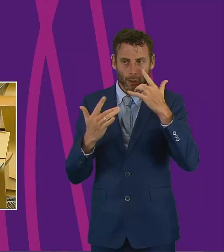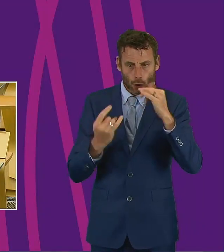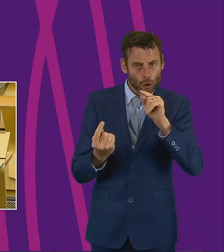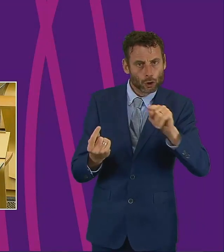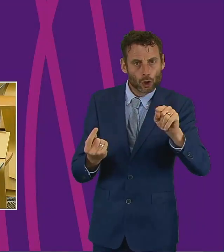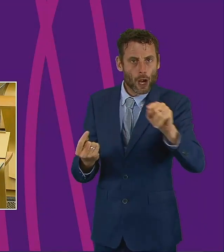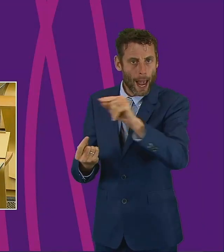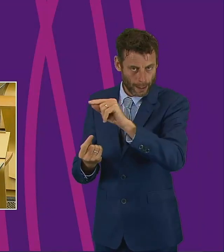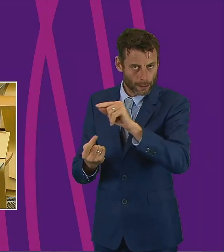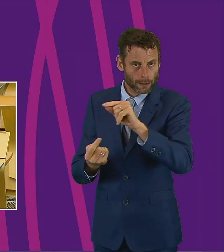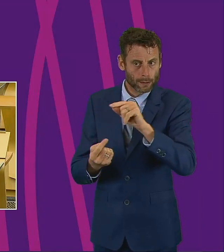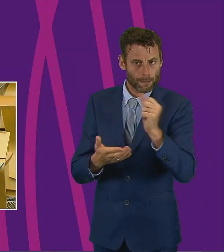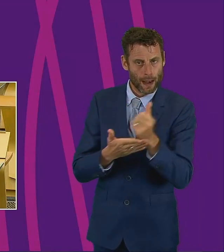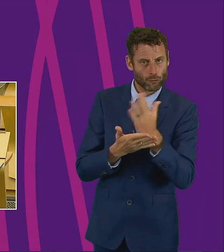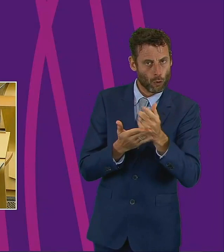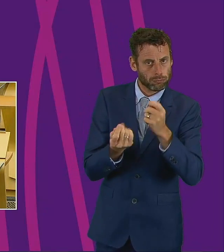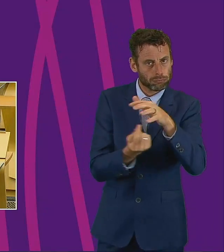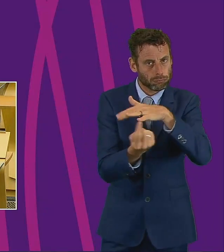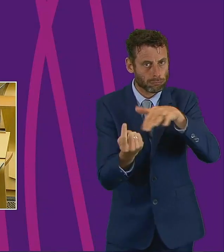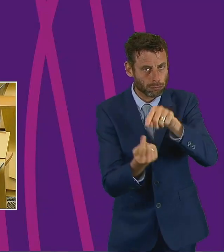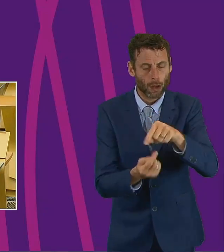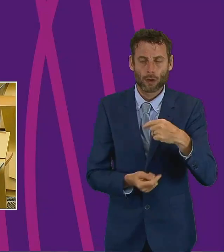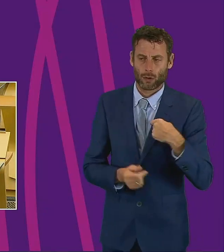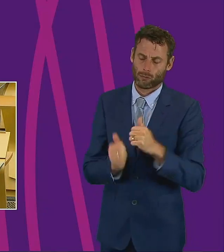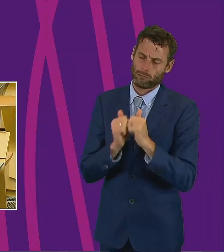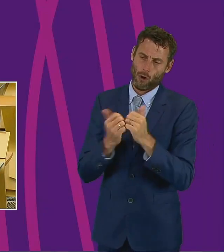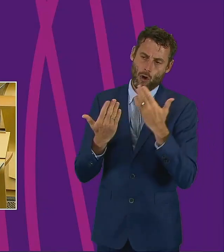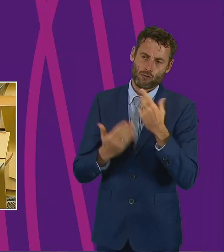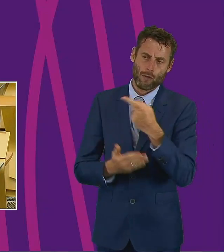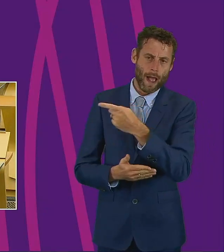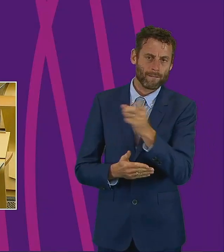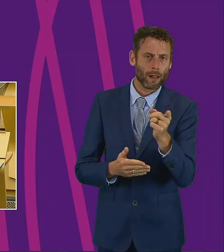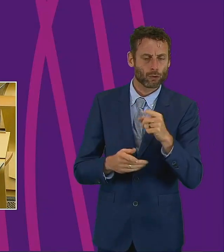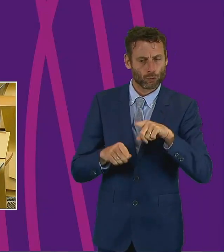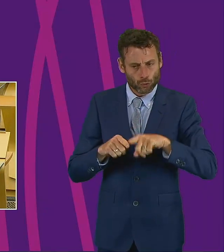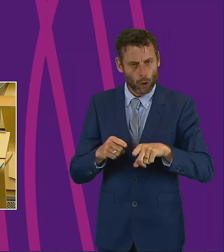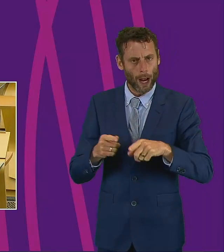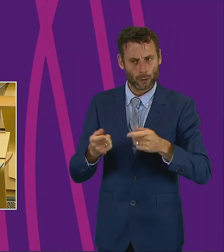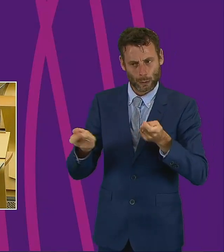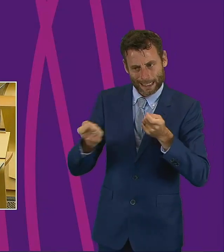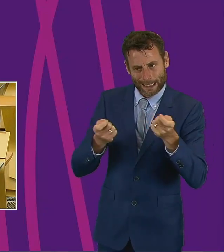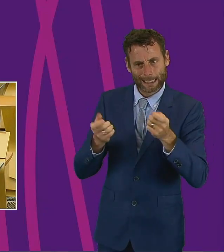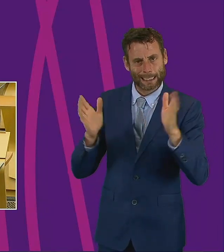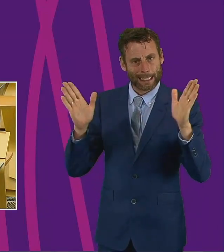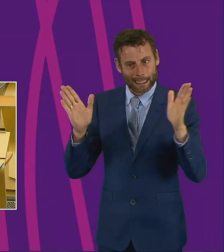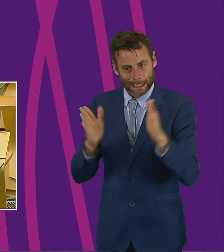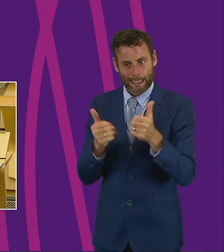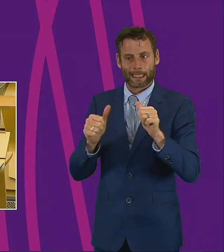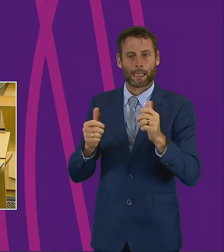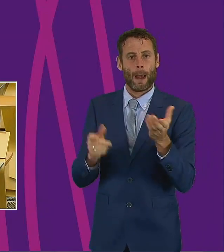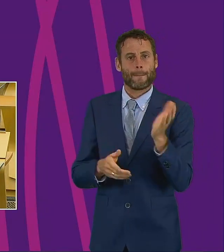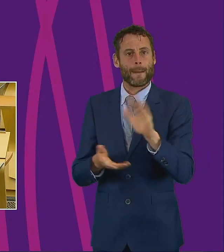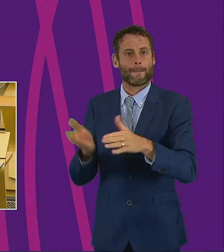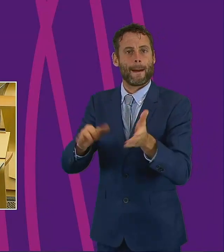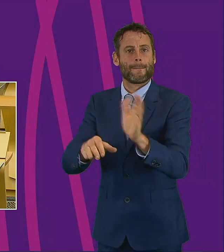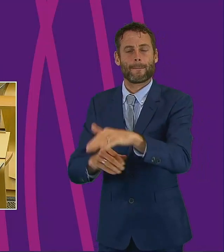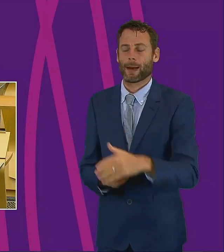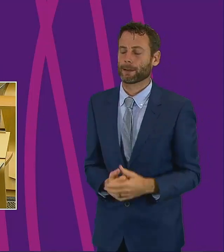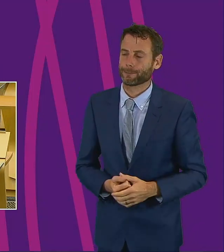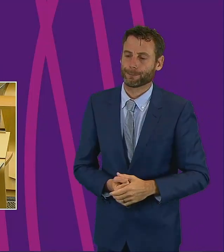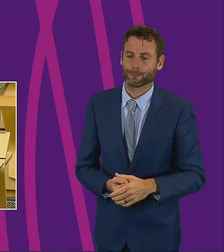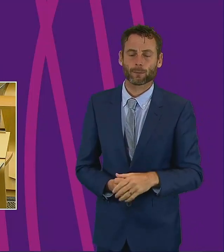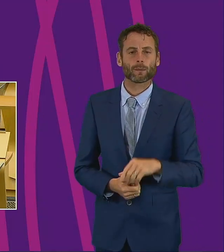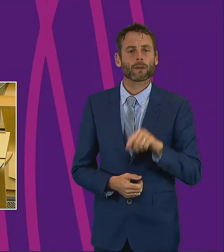the city. I'm very grateful for these efforts, and I want to thank everyone in Aberdeen for complying so well with these restrictions. These